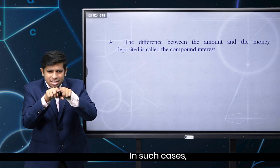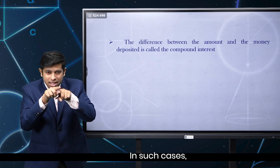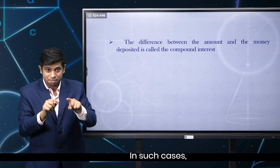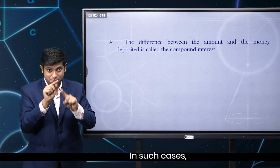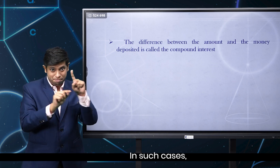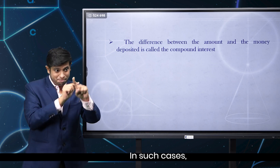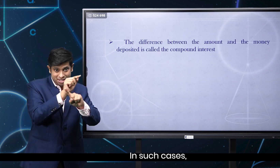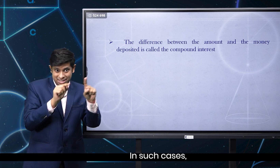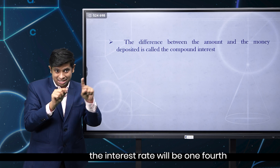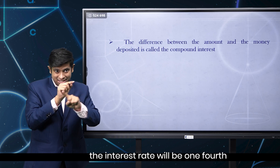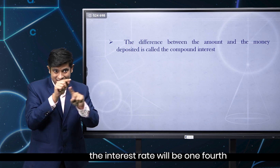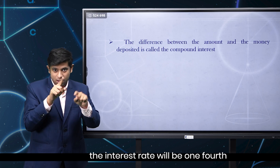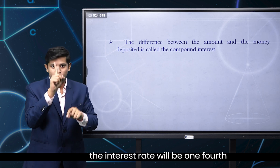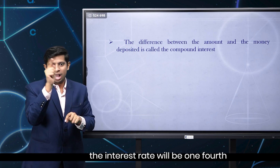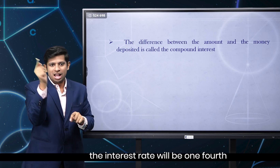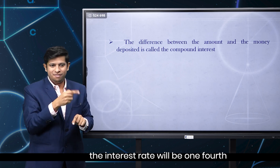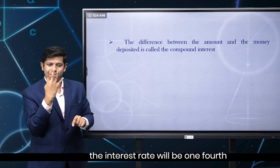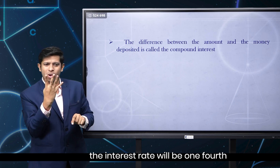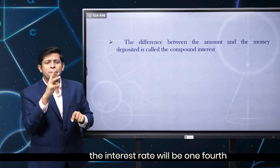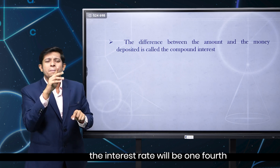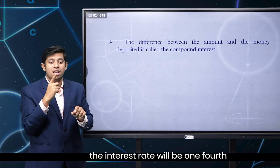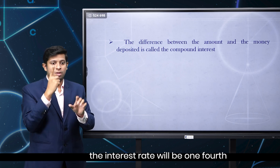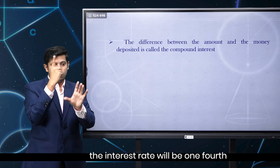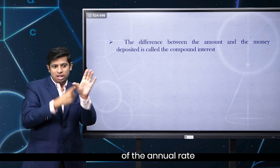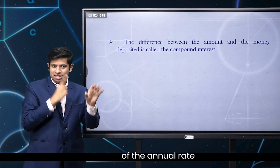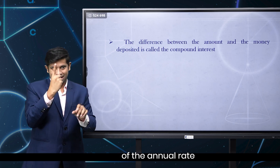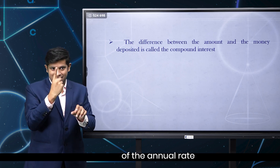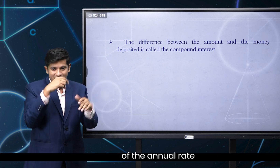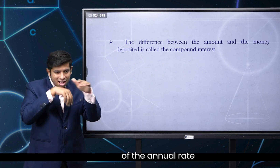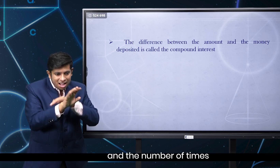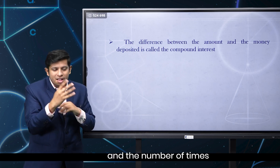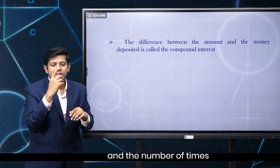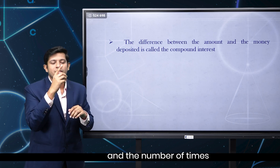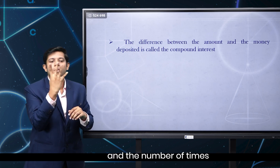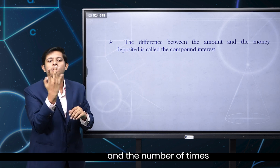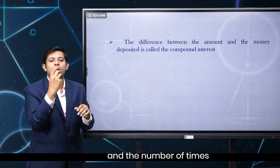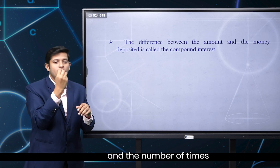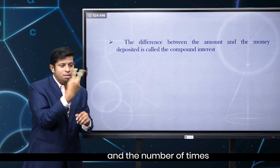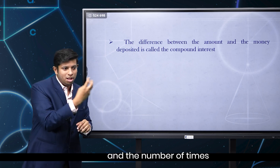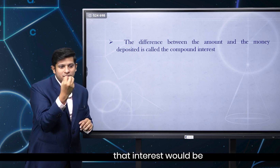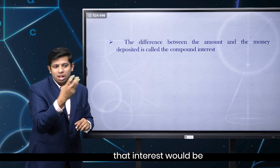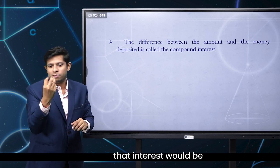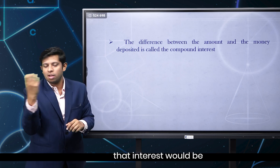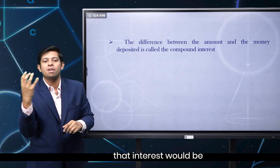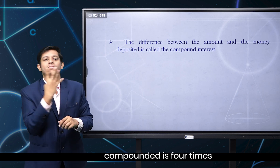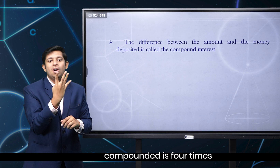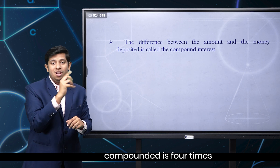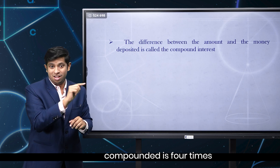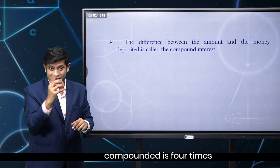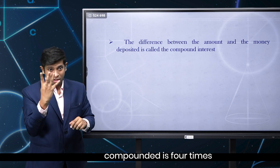In such cases, the interest rate will be 1/4 of the annual rate and the number of times that interest will be compounded is